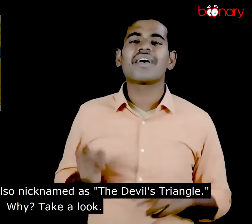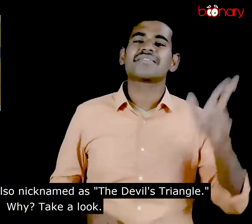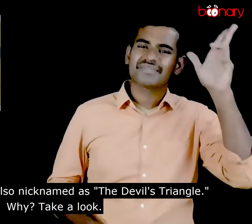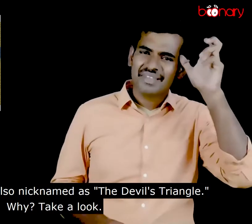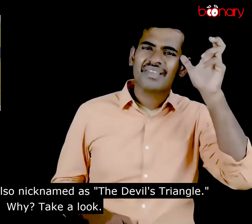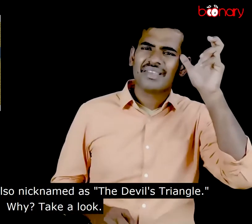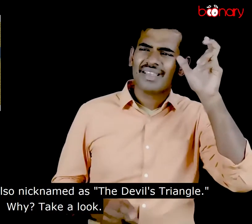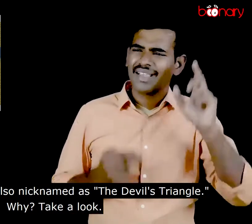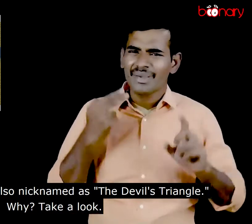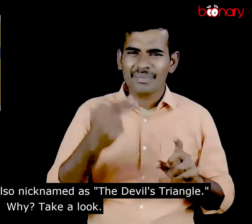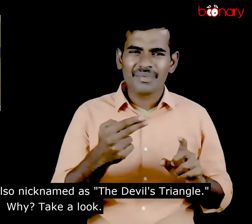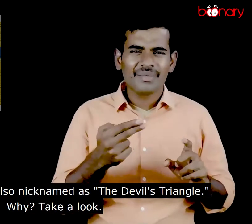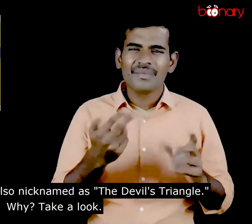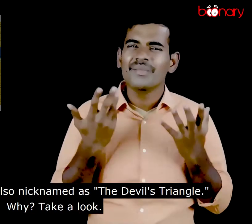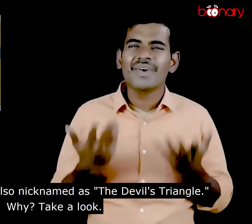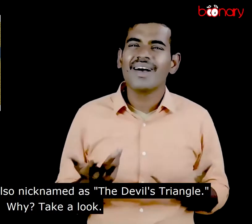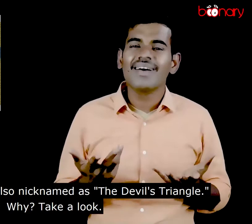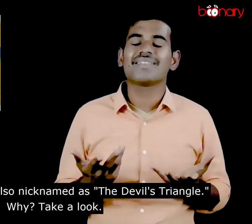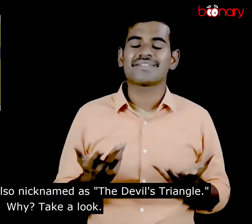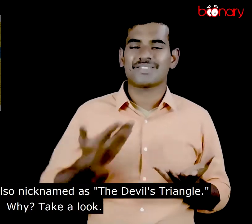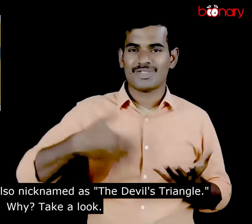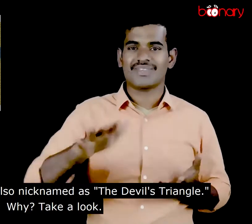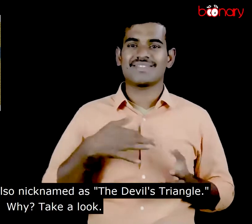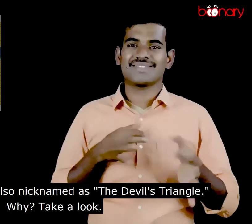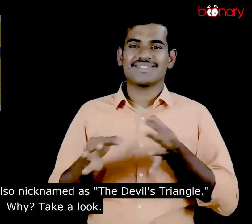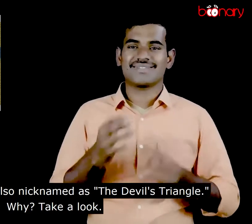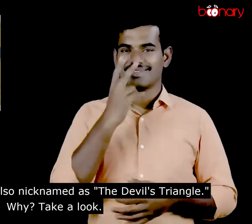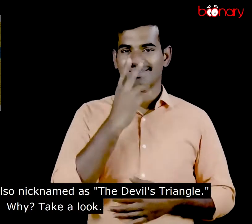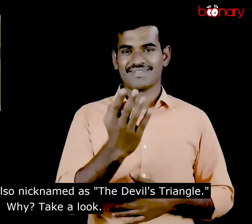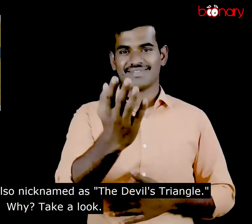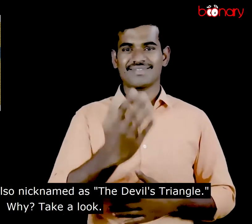Triangle. Why? Take a look.